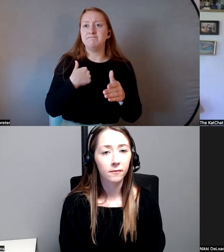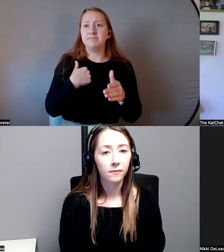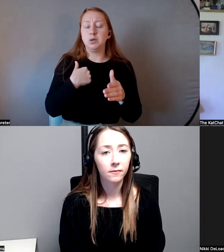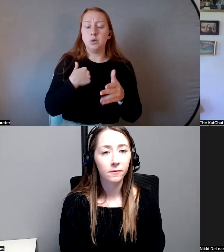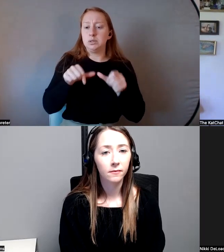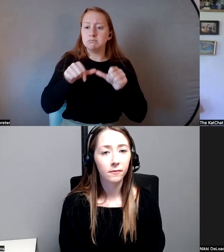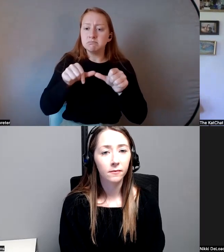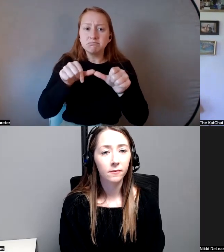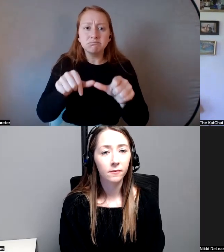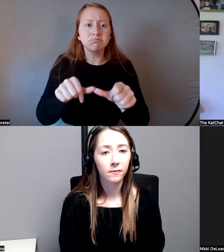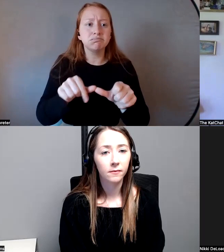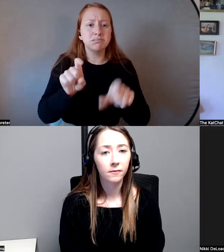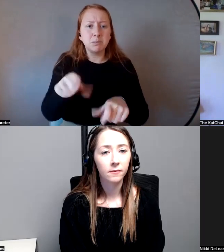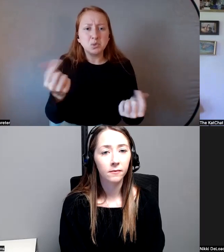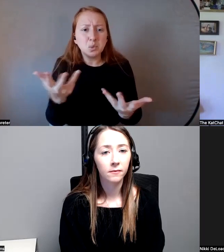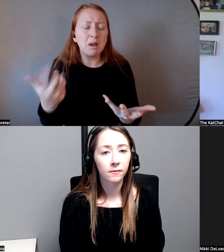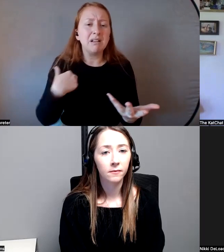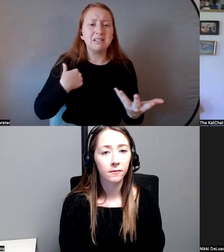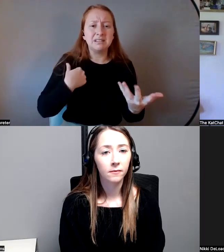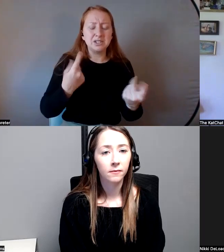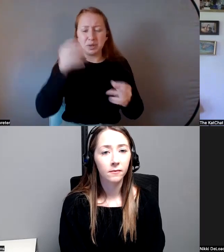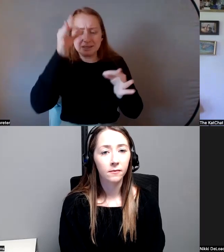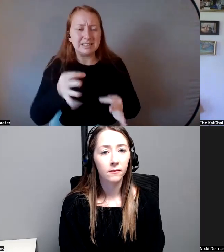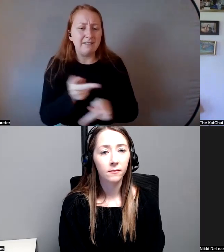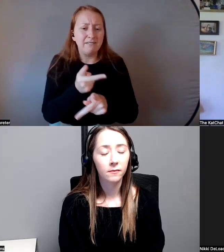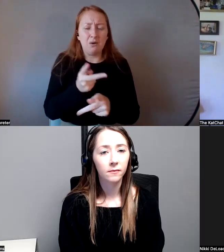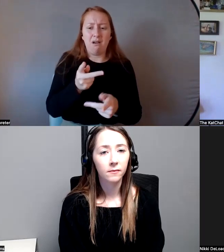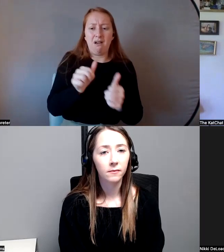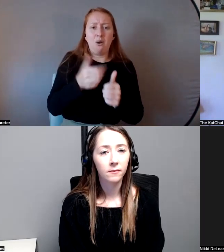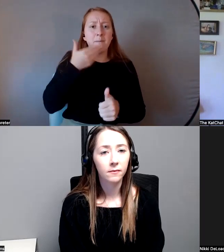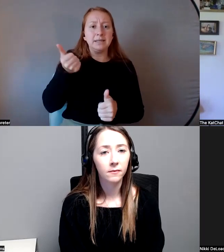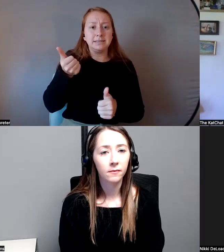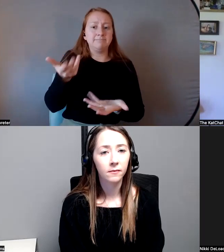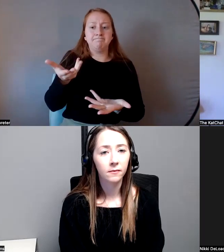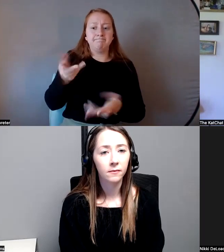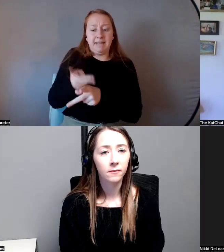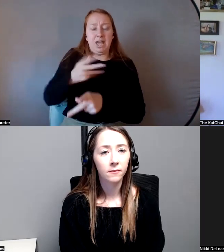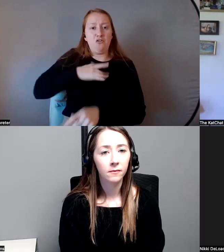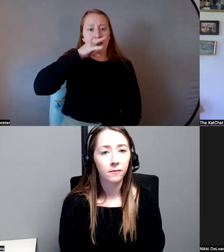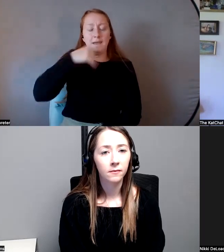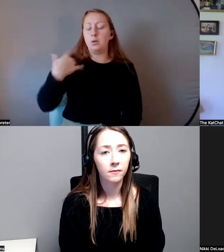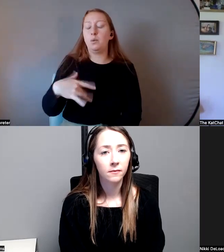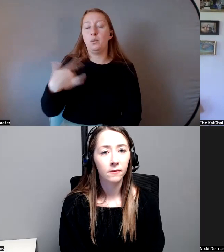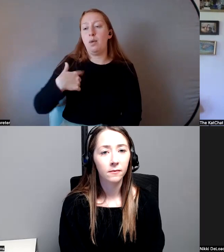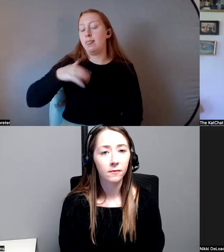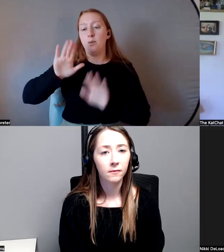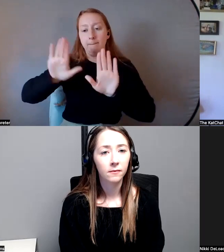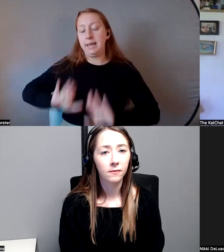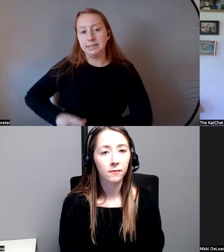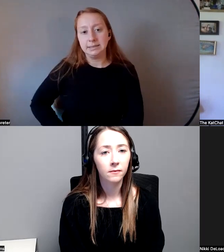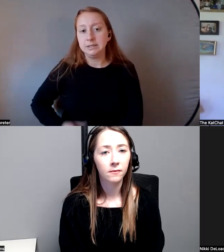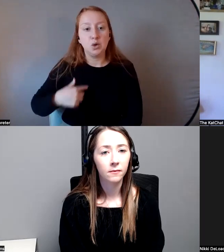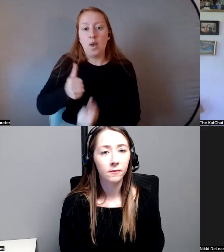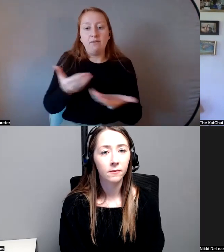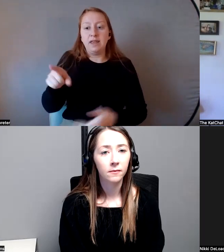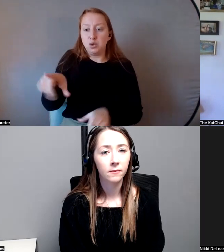continue bring it up? And I just wanted to say that's amazing. I mean, everything you do, I learn something new